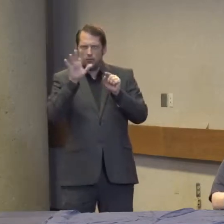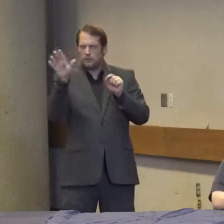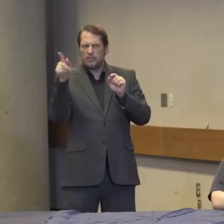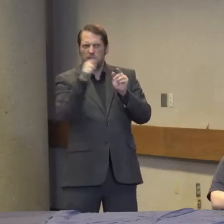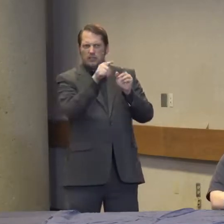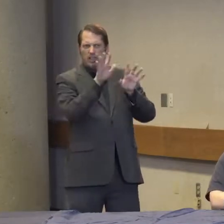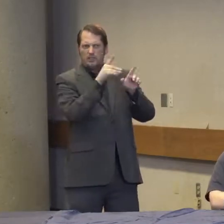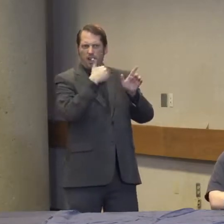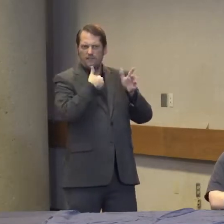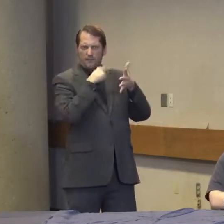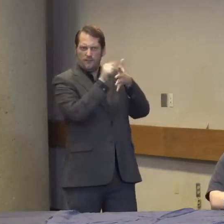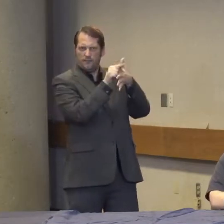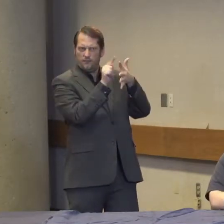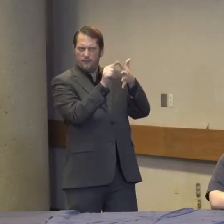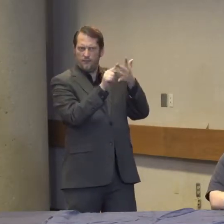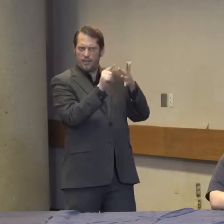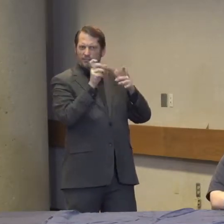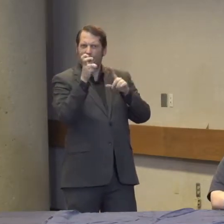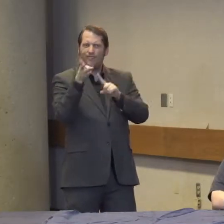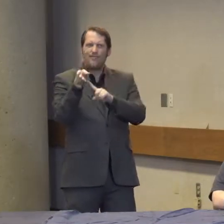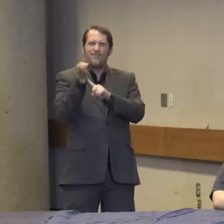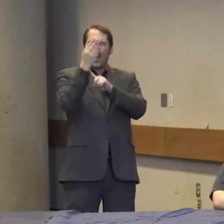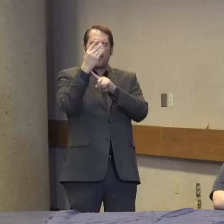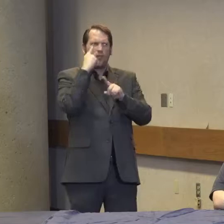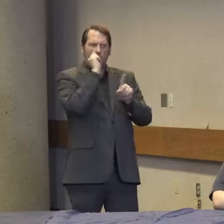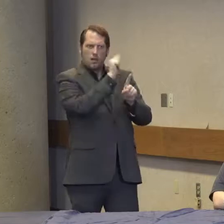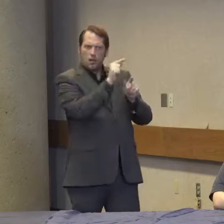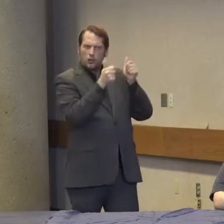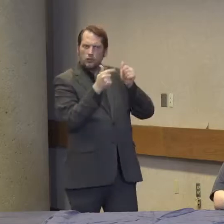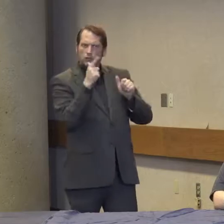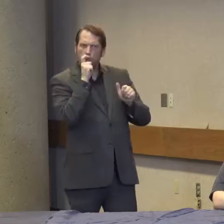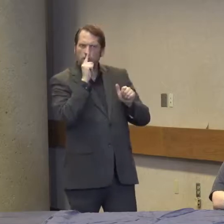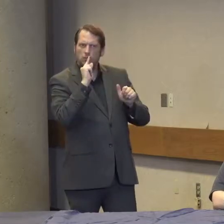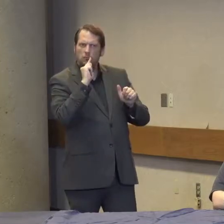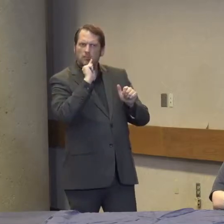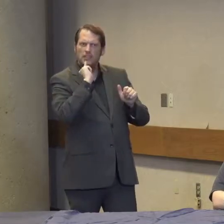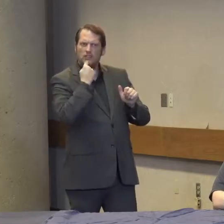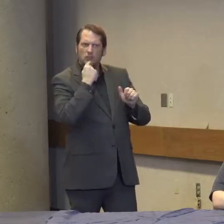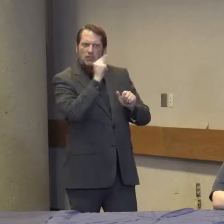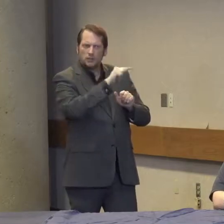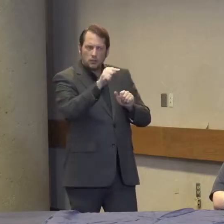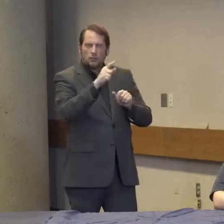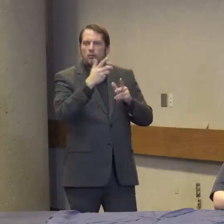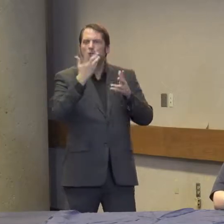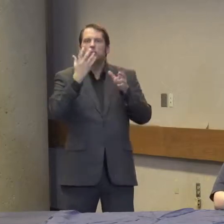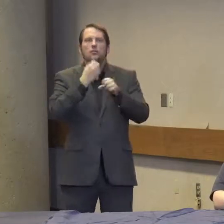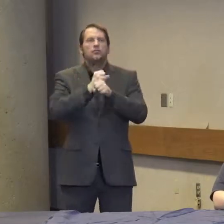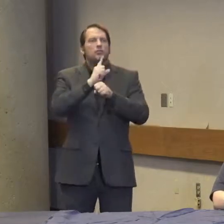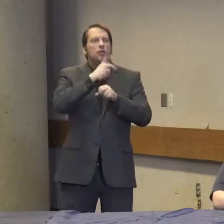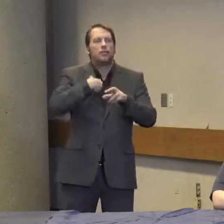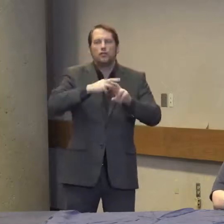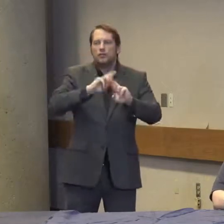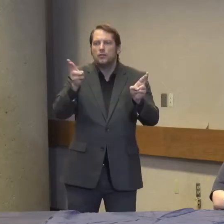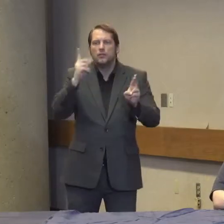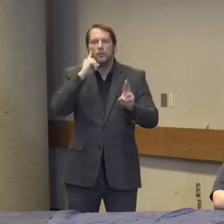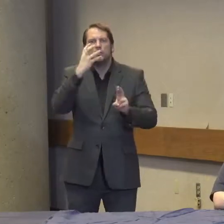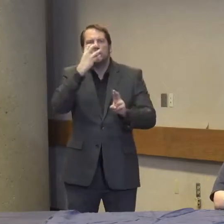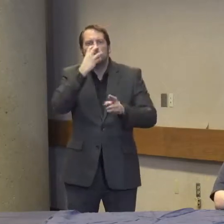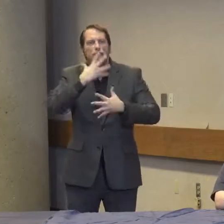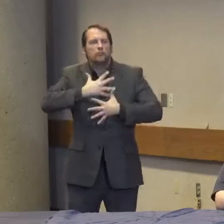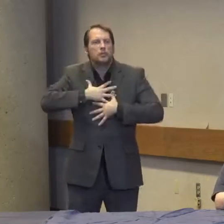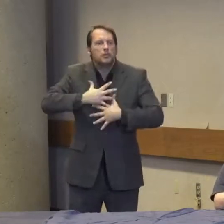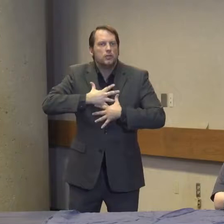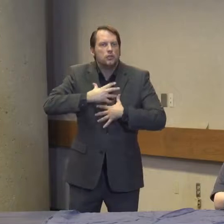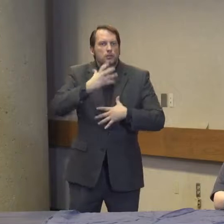protective respirator mask to make sure that they are, you know, number one, not exposing anyone that, you know, if they were to have an asymptomatic case, but